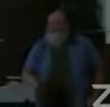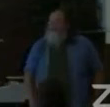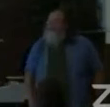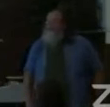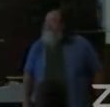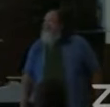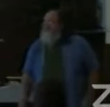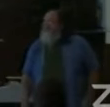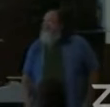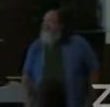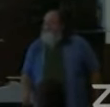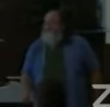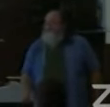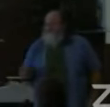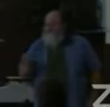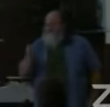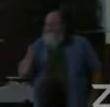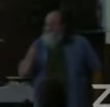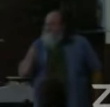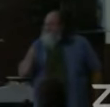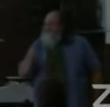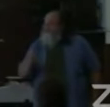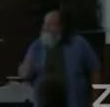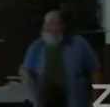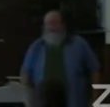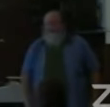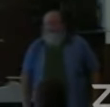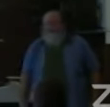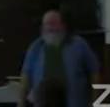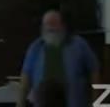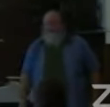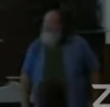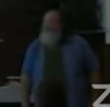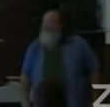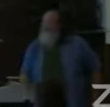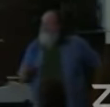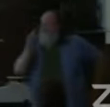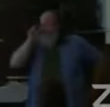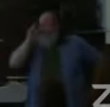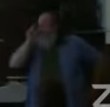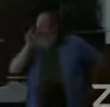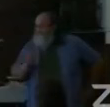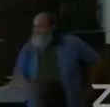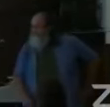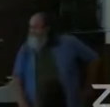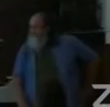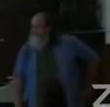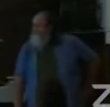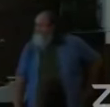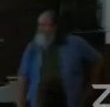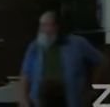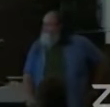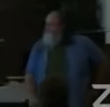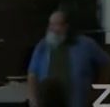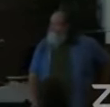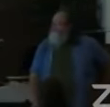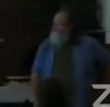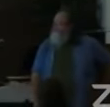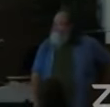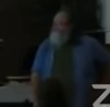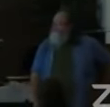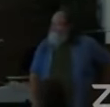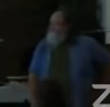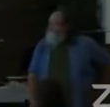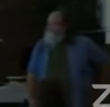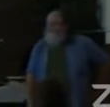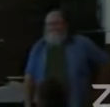Are you going to empty one of those hands and take it? You're going to take it with your teeth, Mickey? Yeah, okay. And you know what's going to happen then?